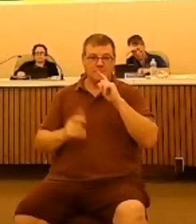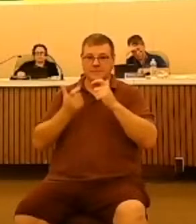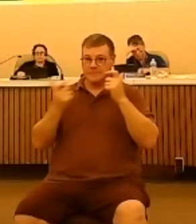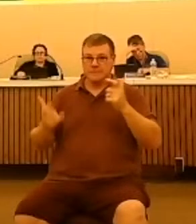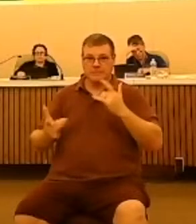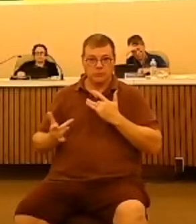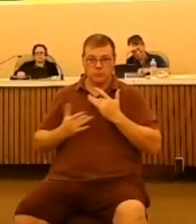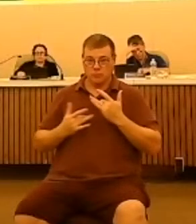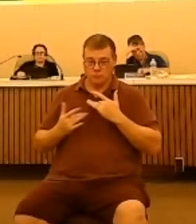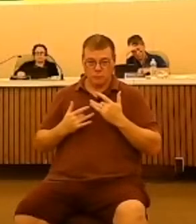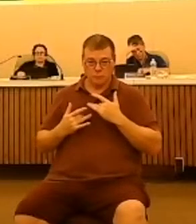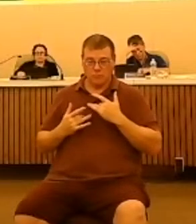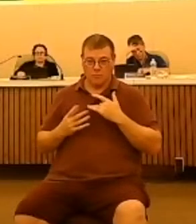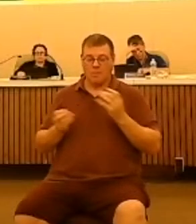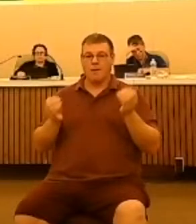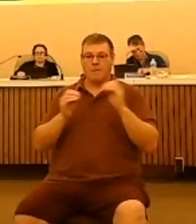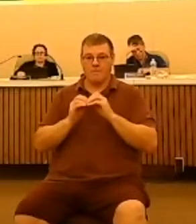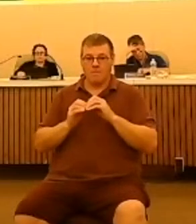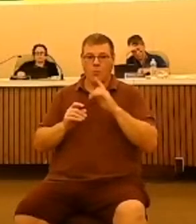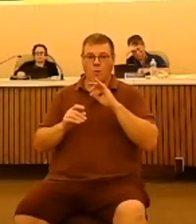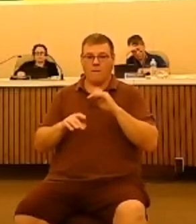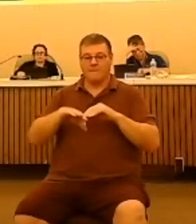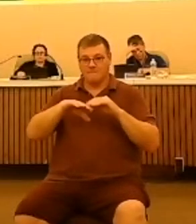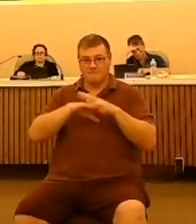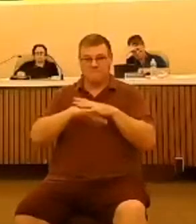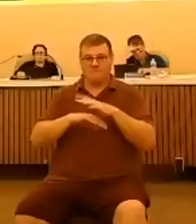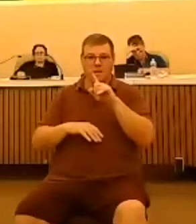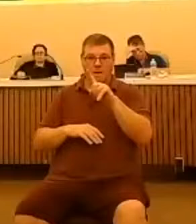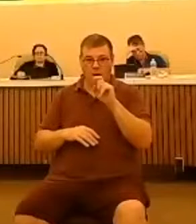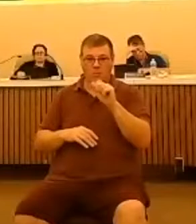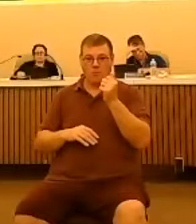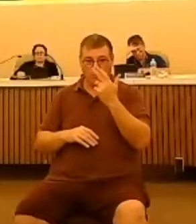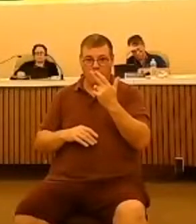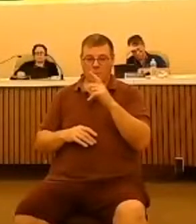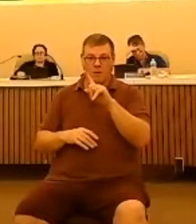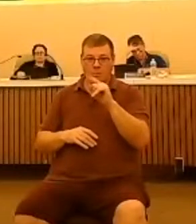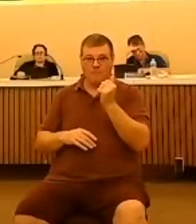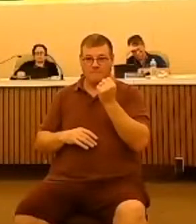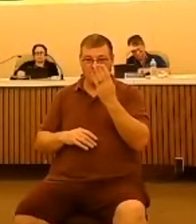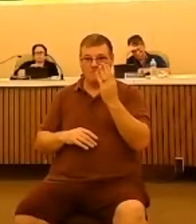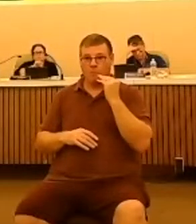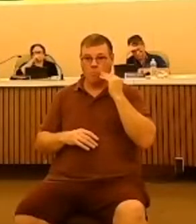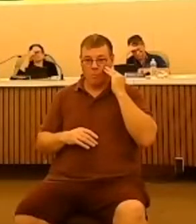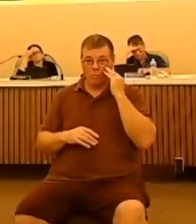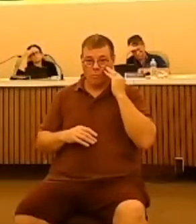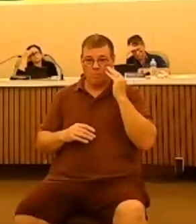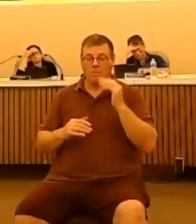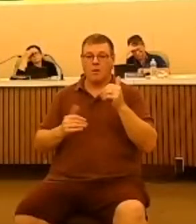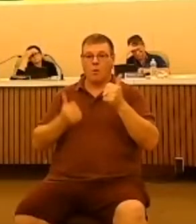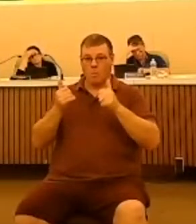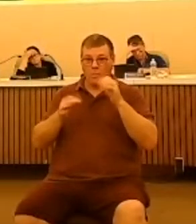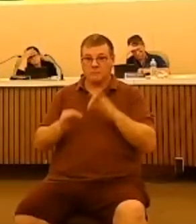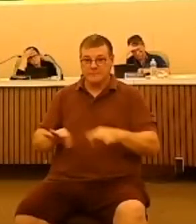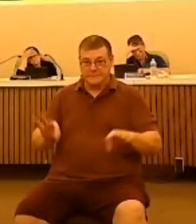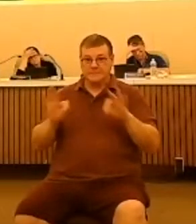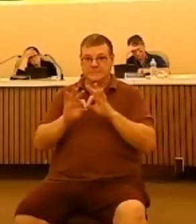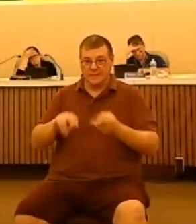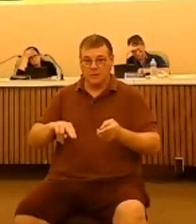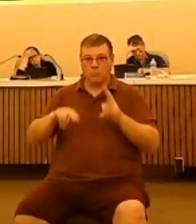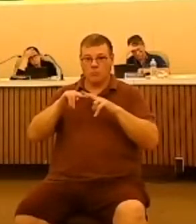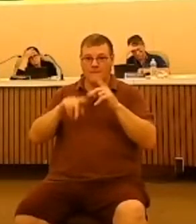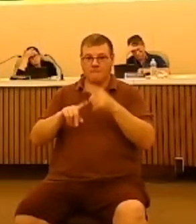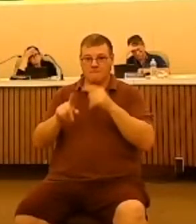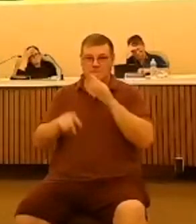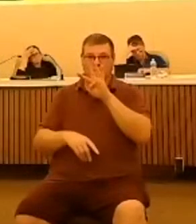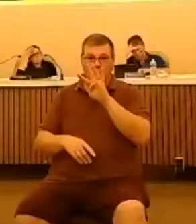concern. It's more an issue of the effects of building 113 or 114 homes, which is a significant increase from the original